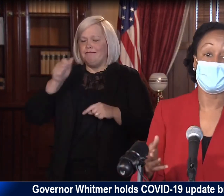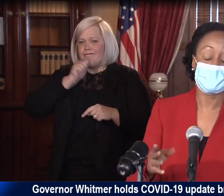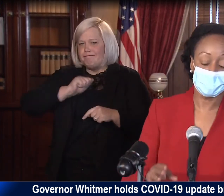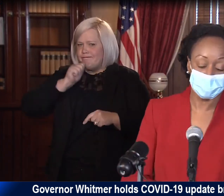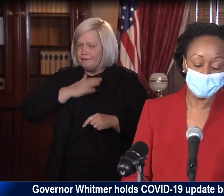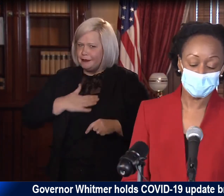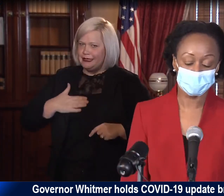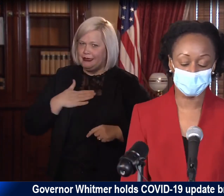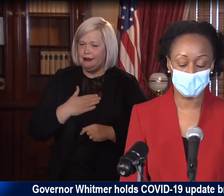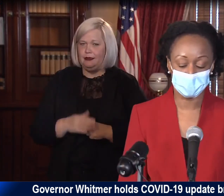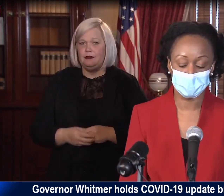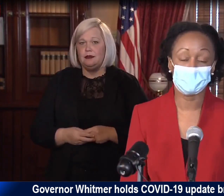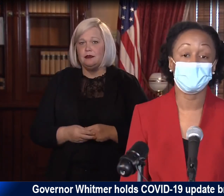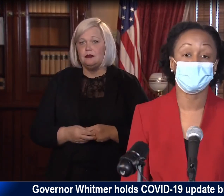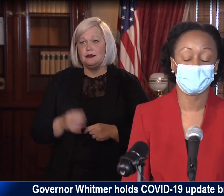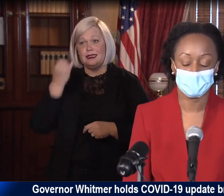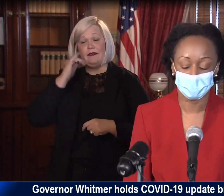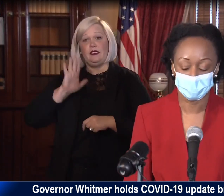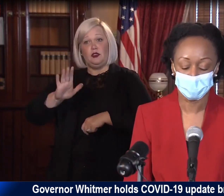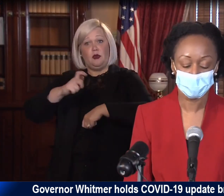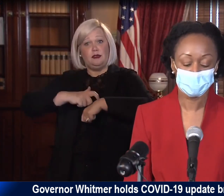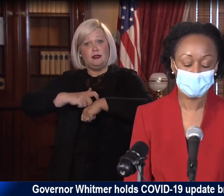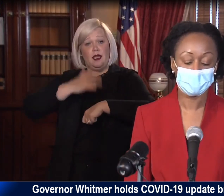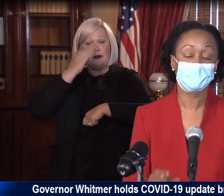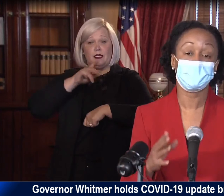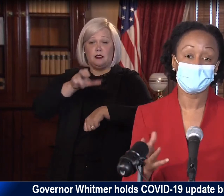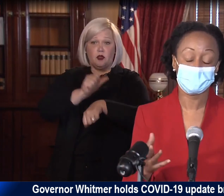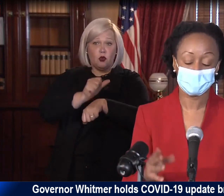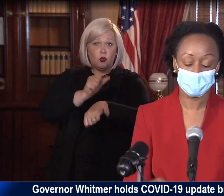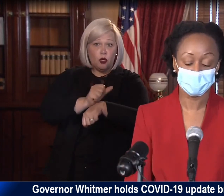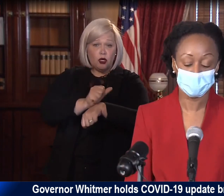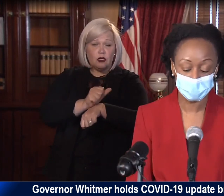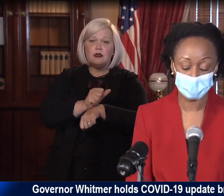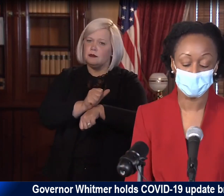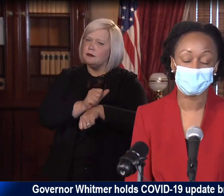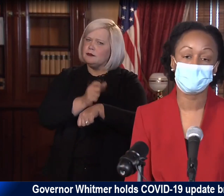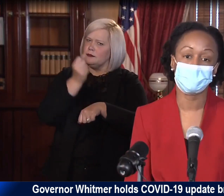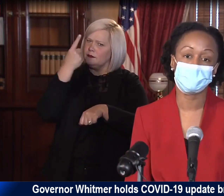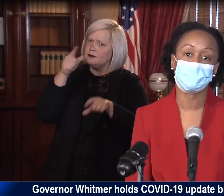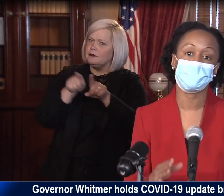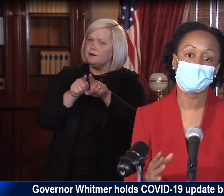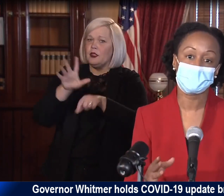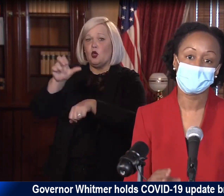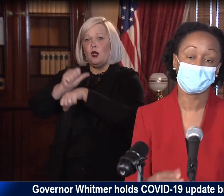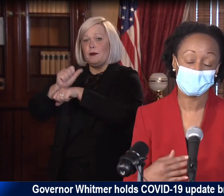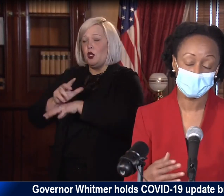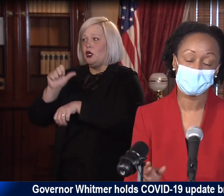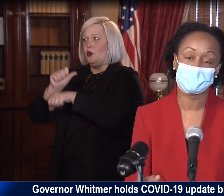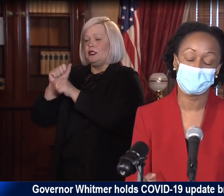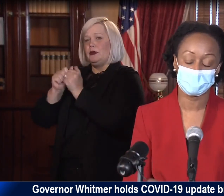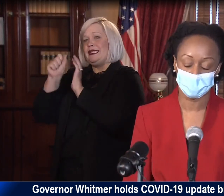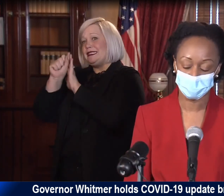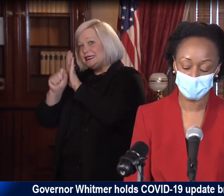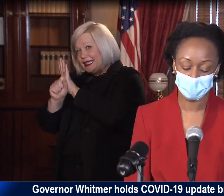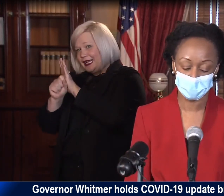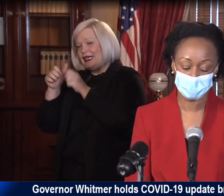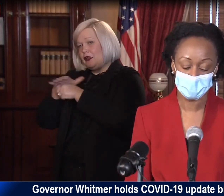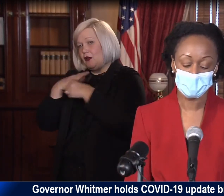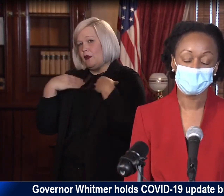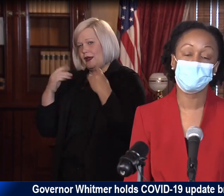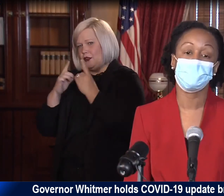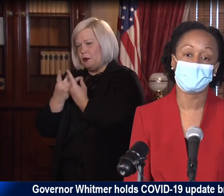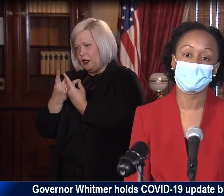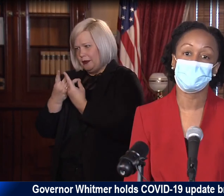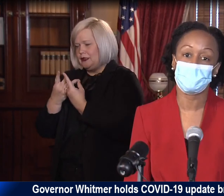If you're now eligible for the vaccine because of your line of work, please be patient as your employer also works with the state and local health